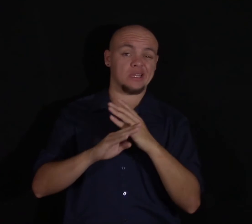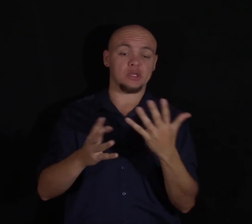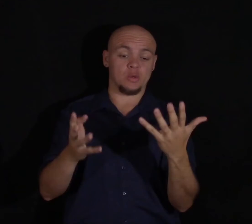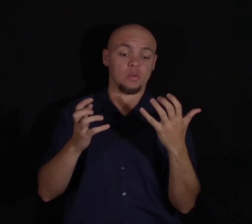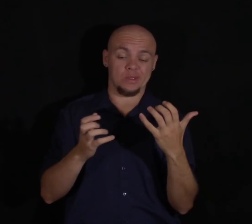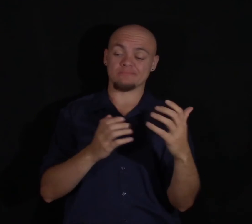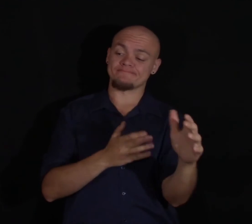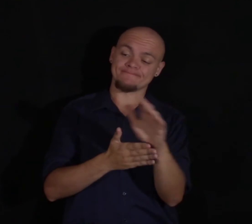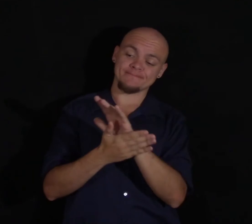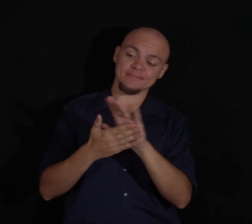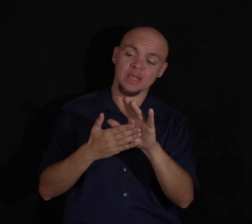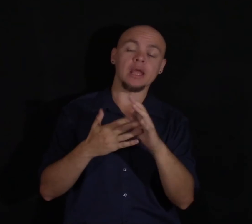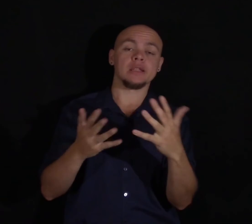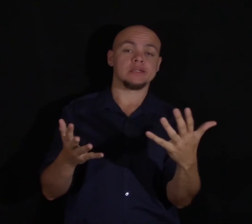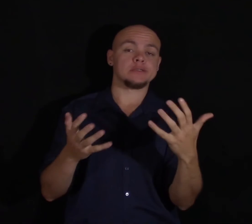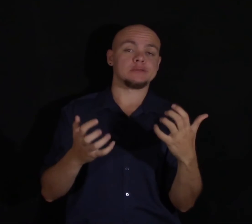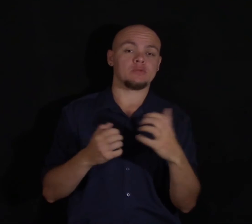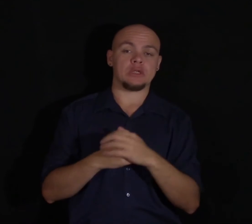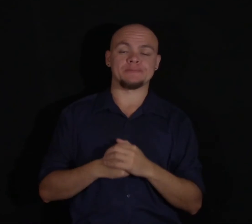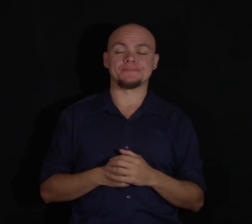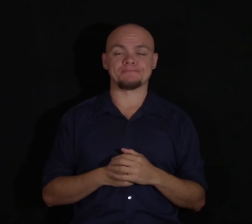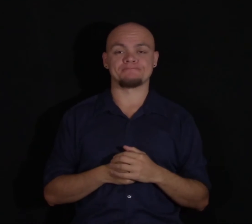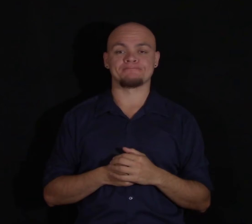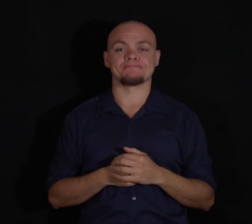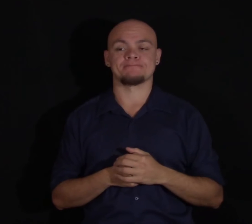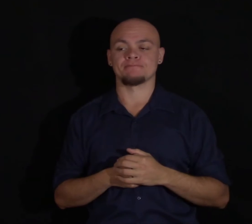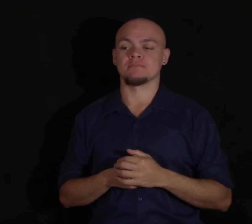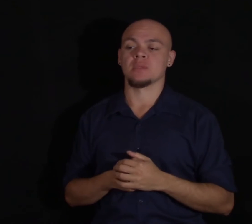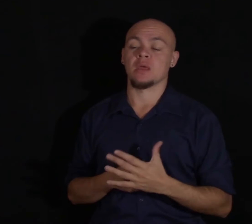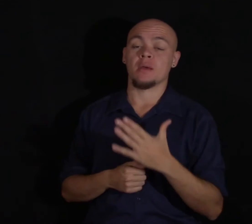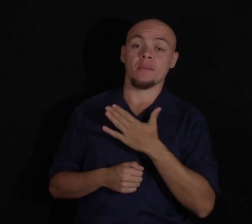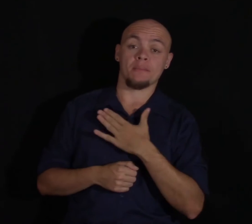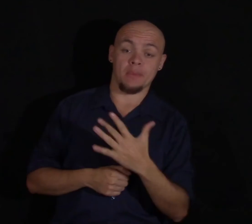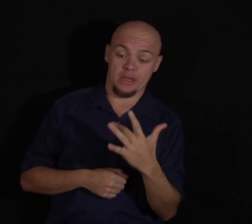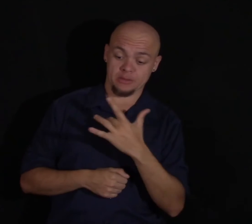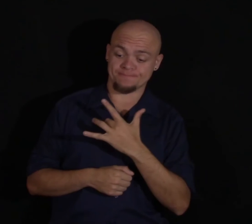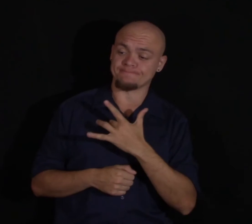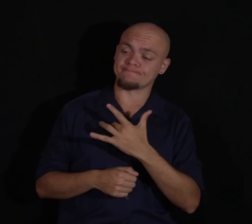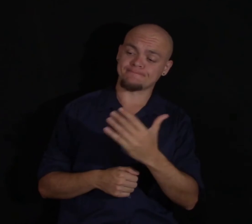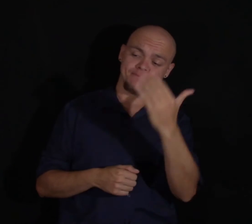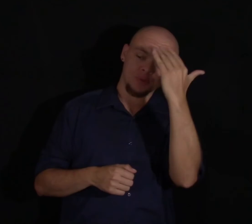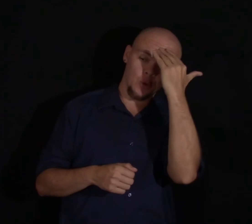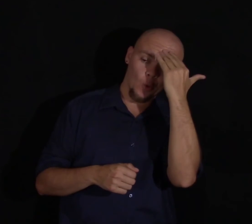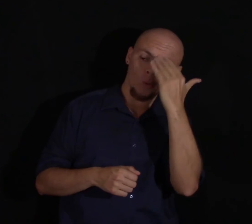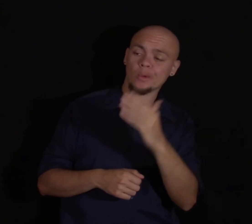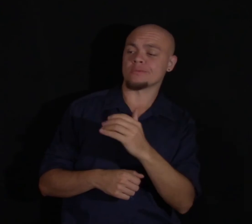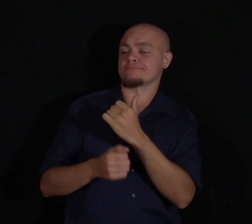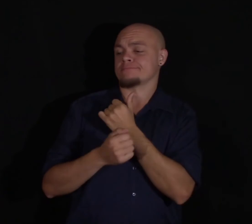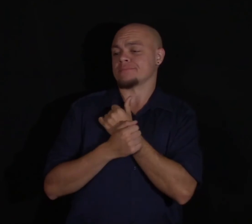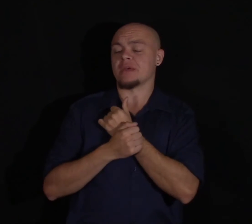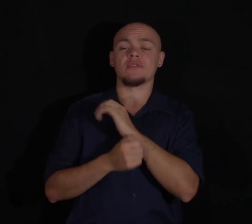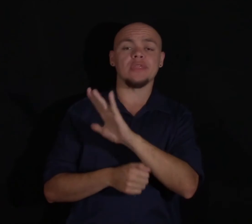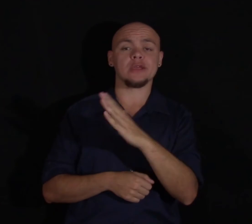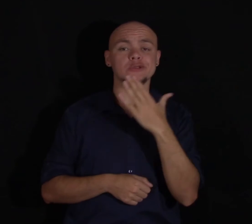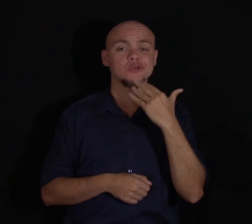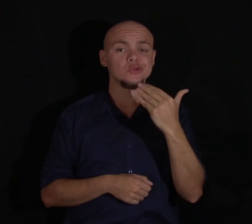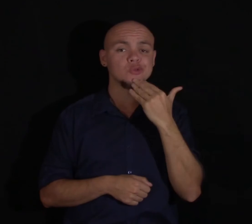My heart yearned to be known and loved by these amiable creatures. To see their sweet looks directed towards me